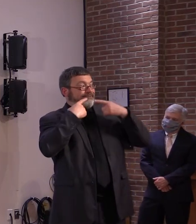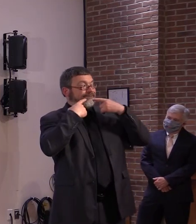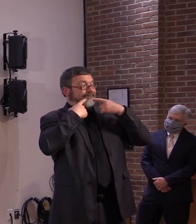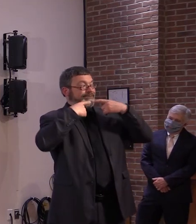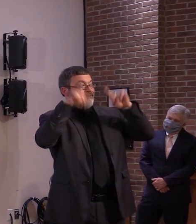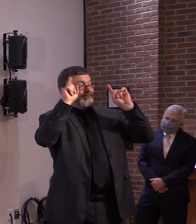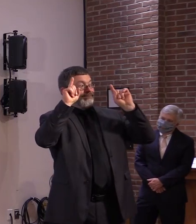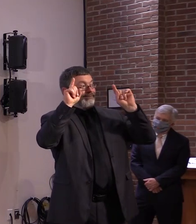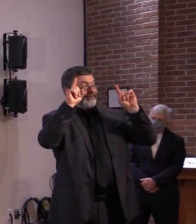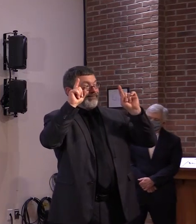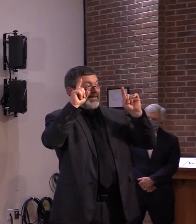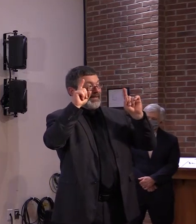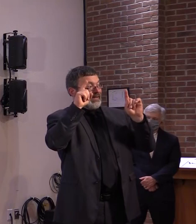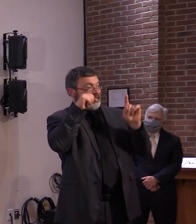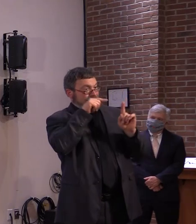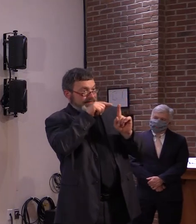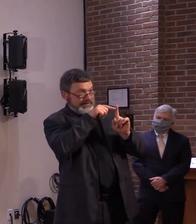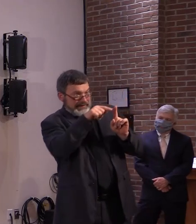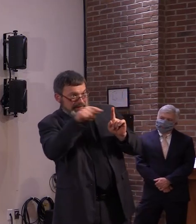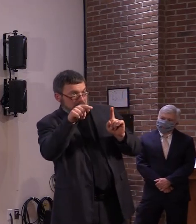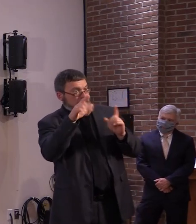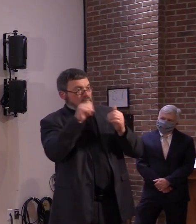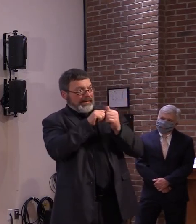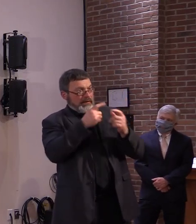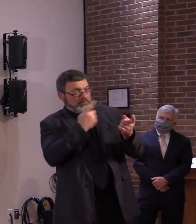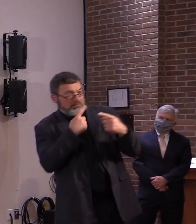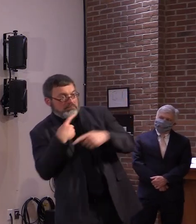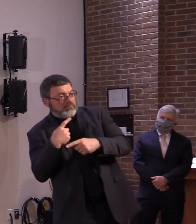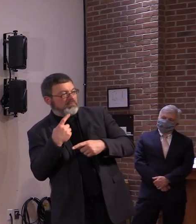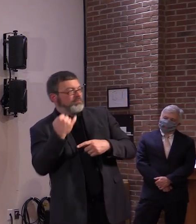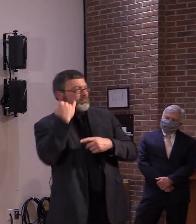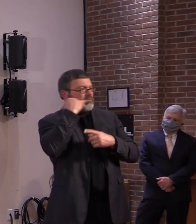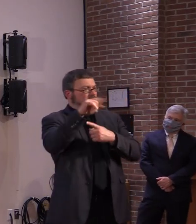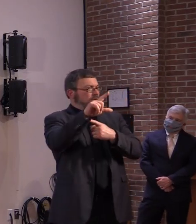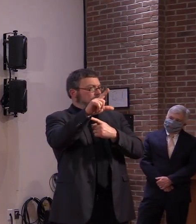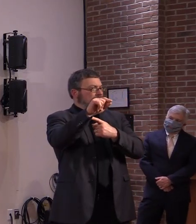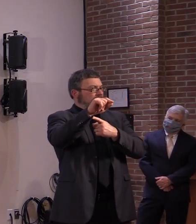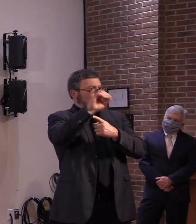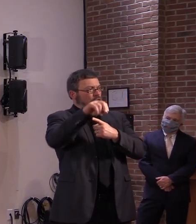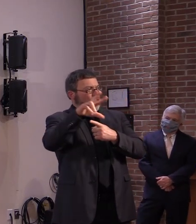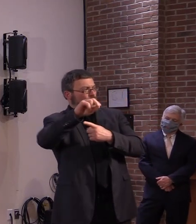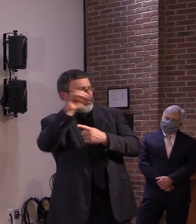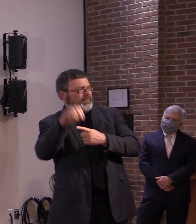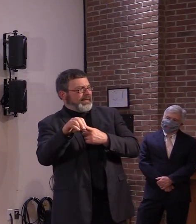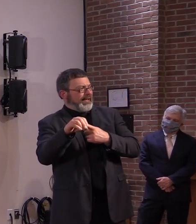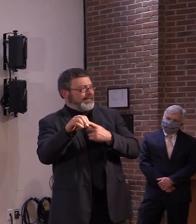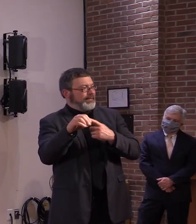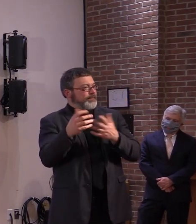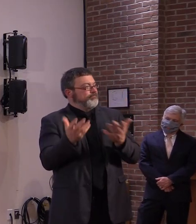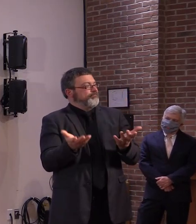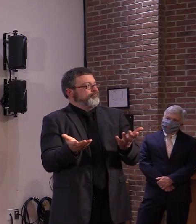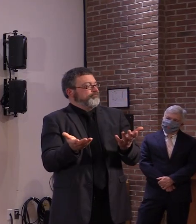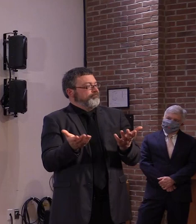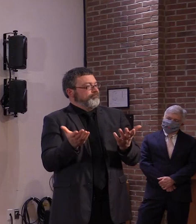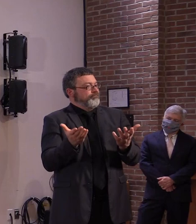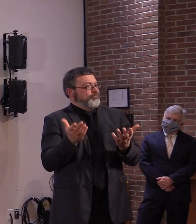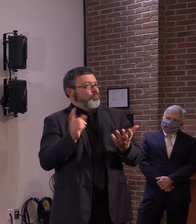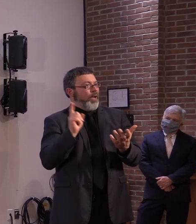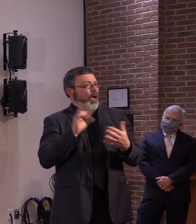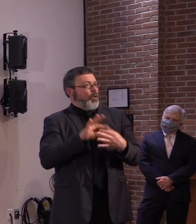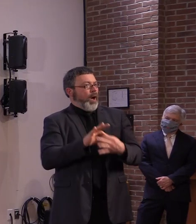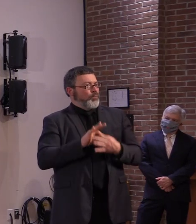30% because they've not been able to enlist the cooperation of those who they try to connect with who